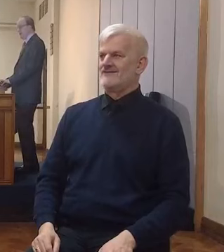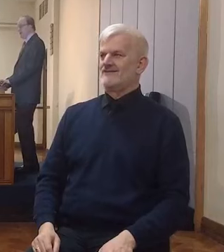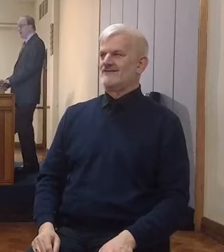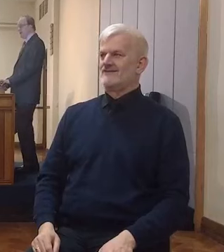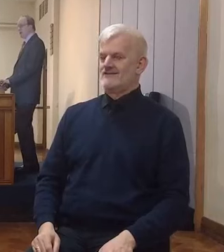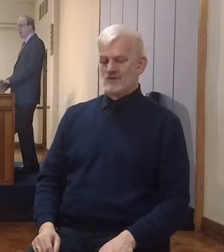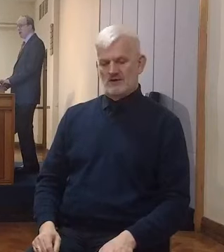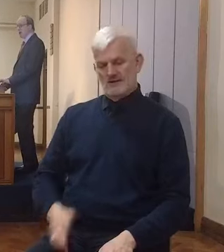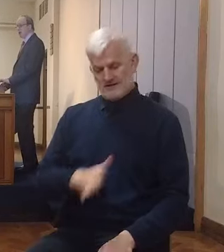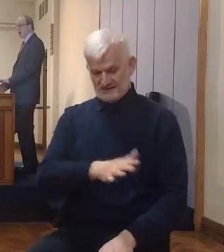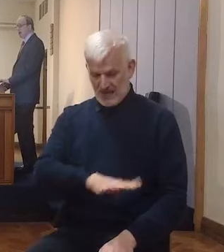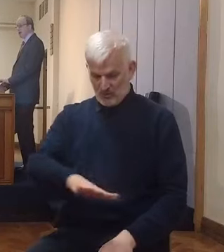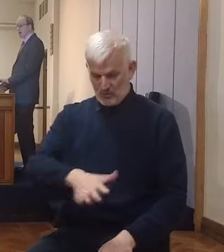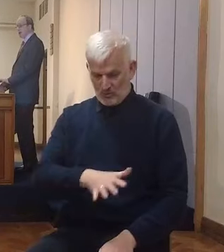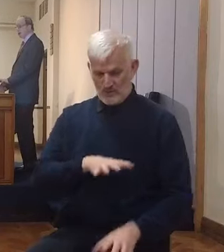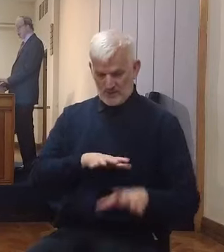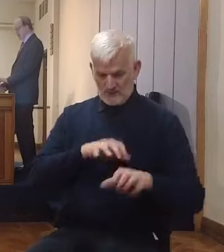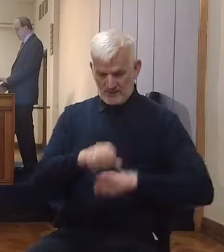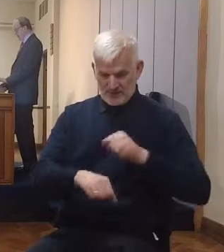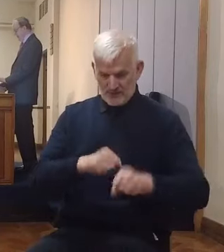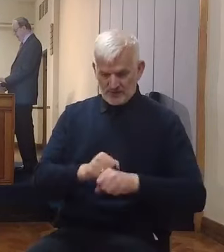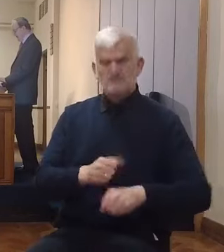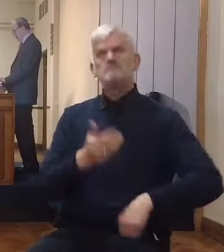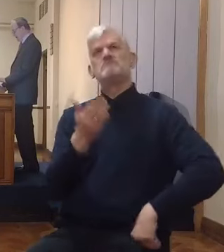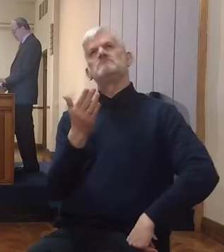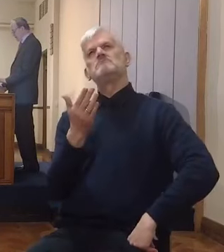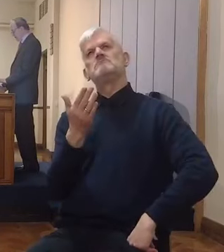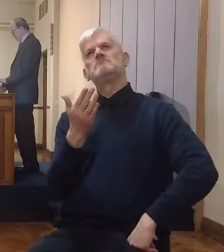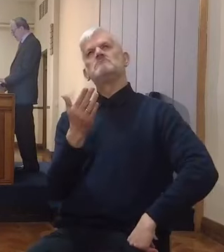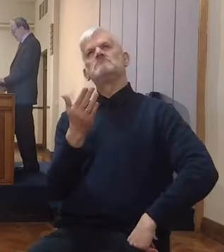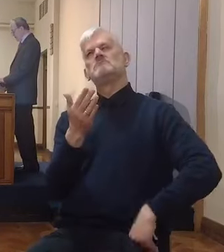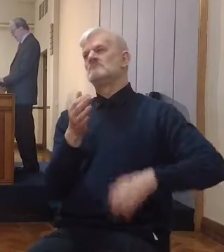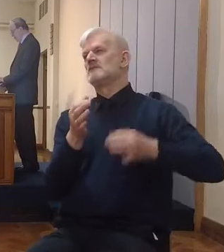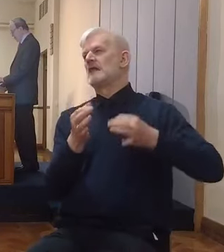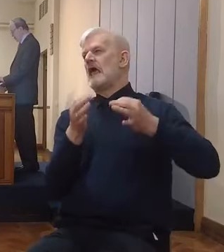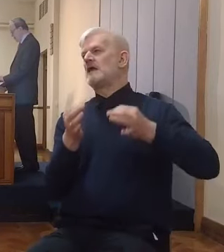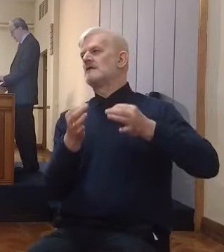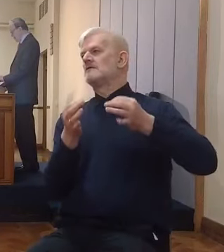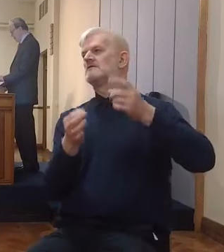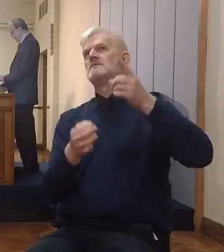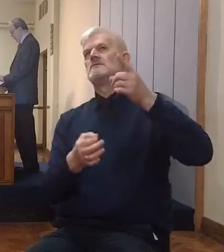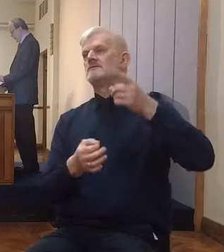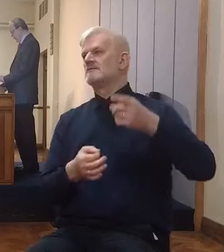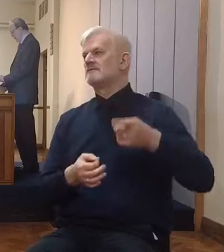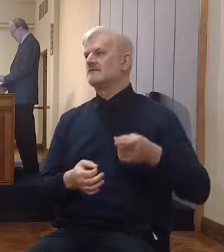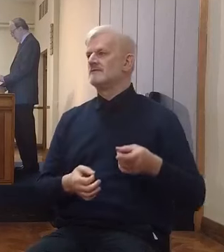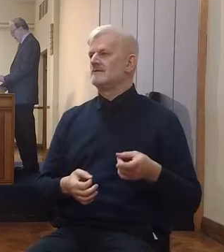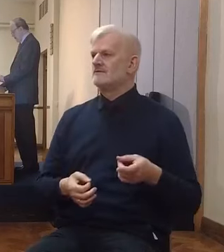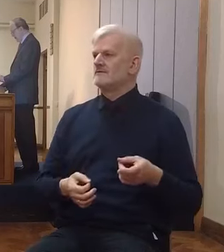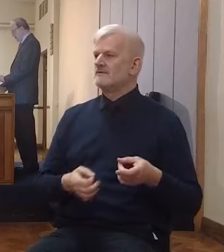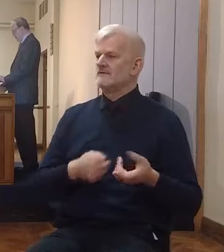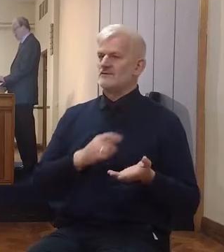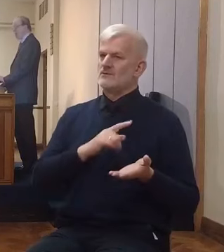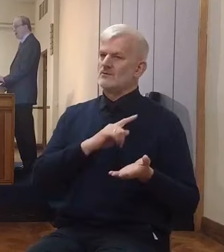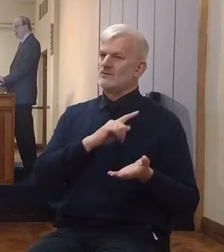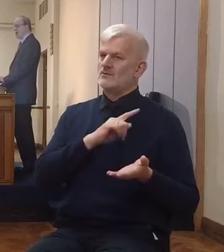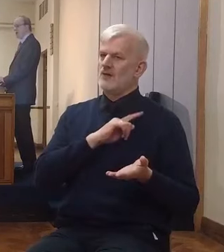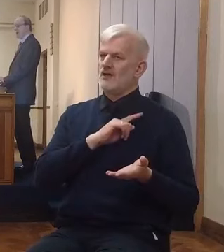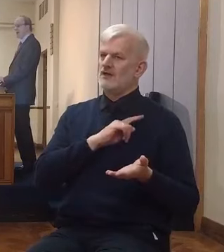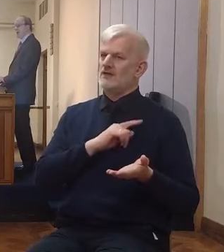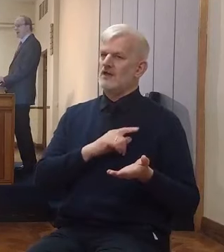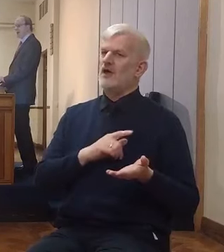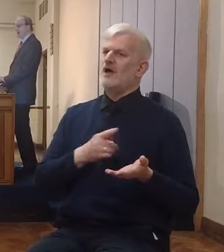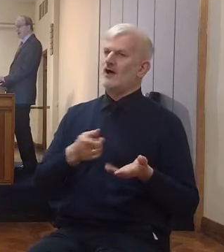reacted to the conquest of the south. Generally, the view is taken that this was of